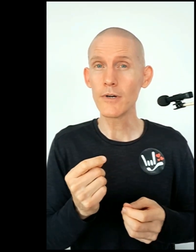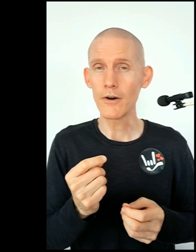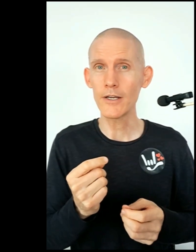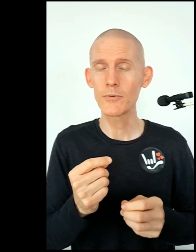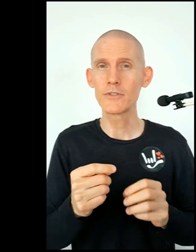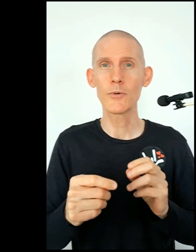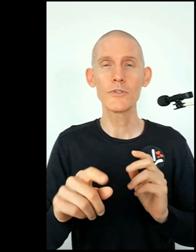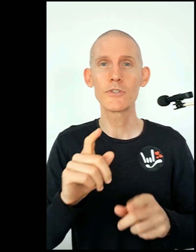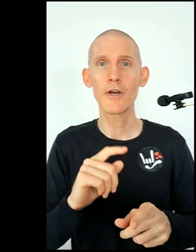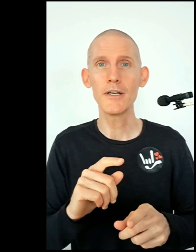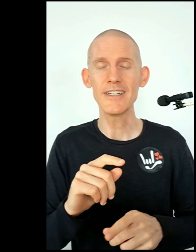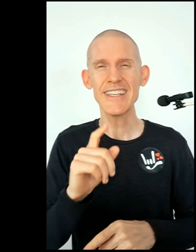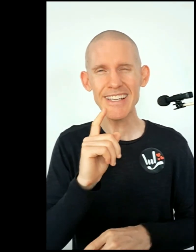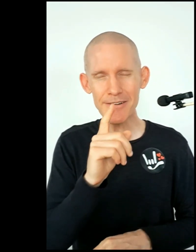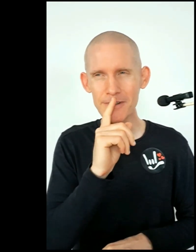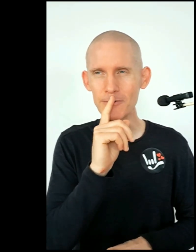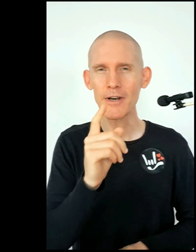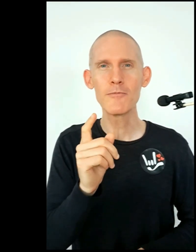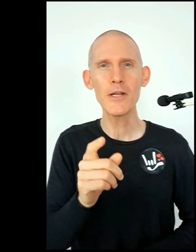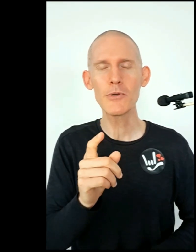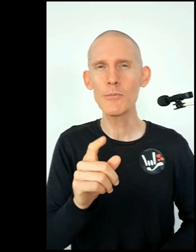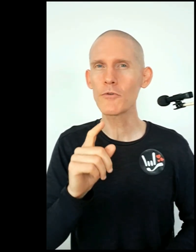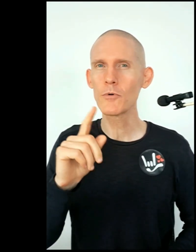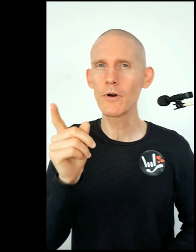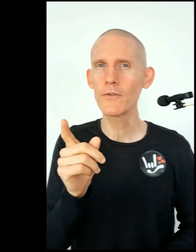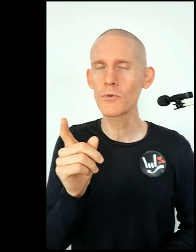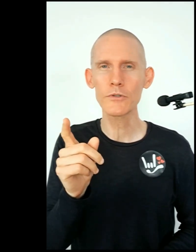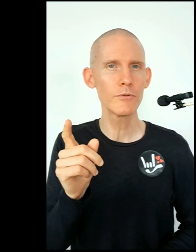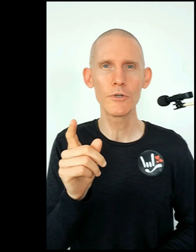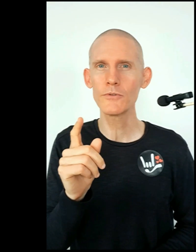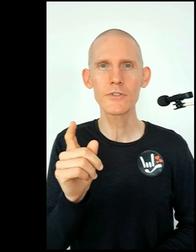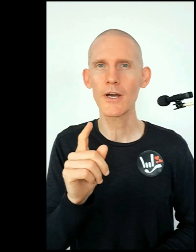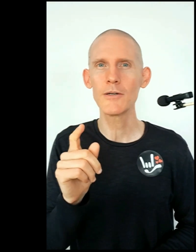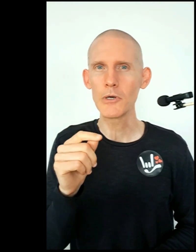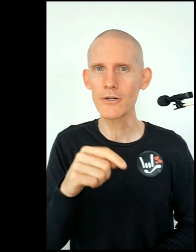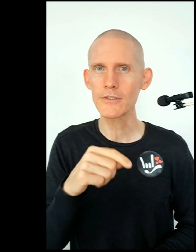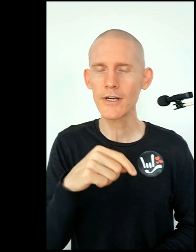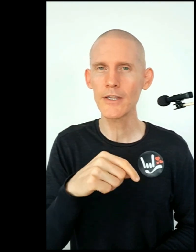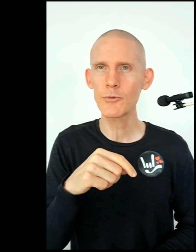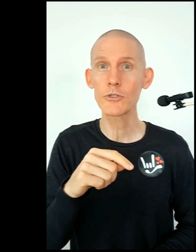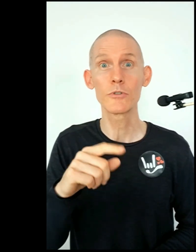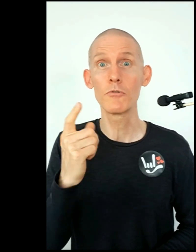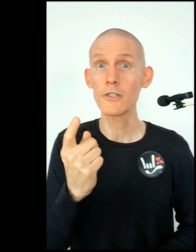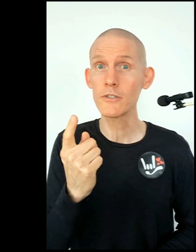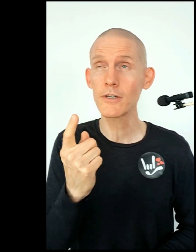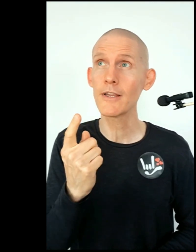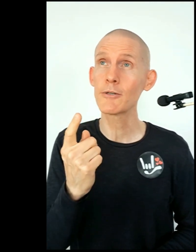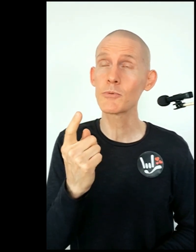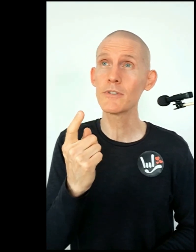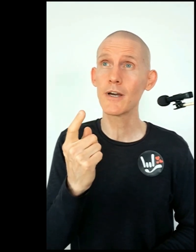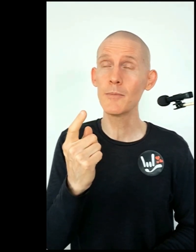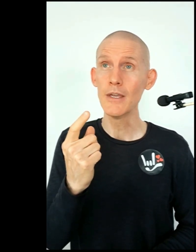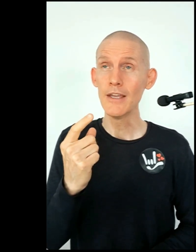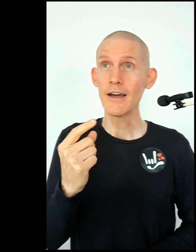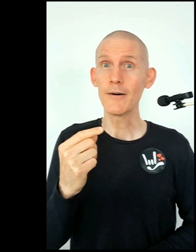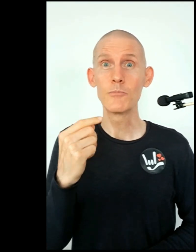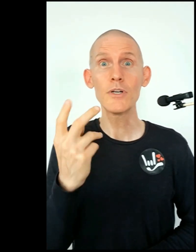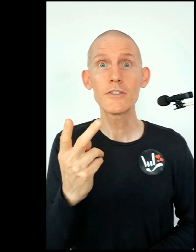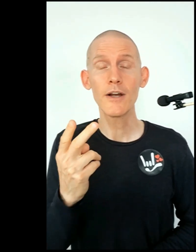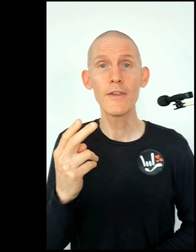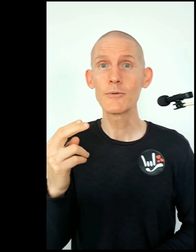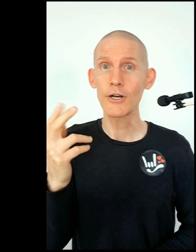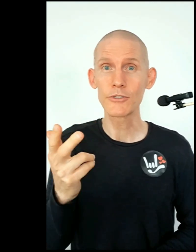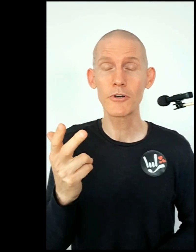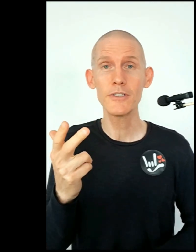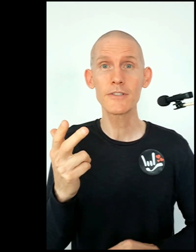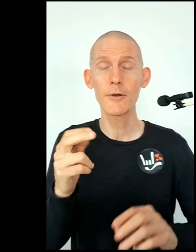we do, all right, when someone's signing. Even when I've met people from around the world who don't sign American Sign Language, it was Russian Sign Language one time,